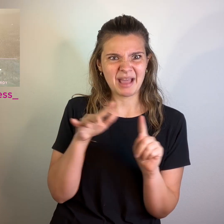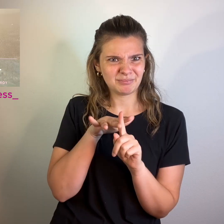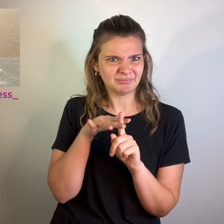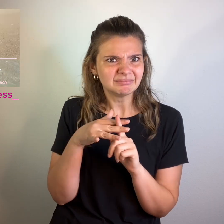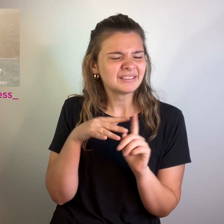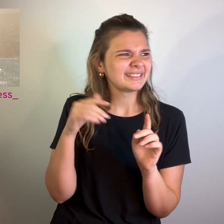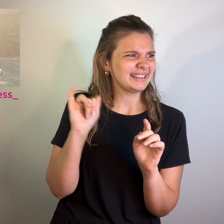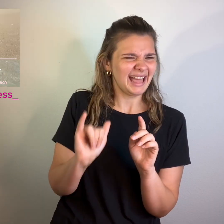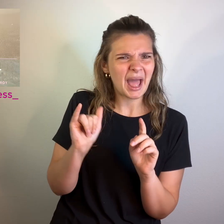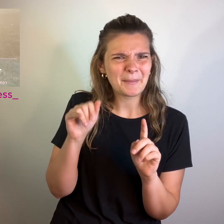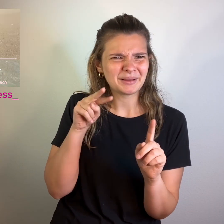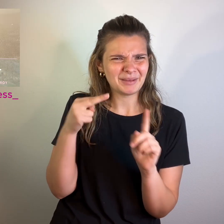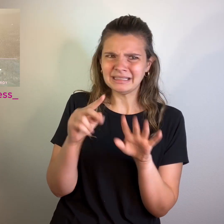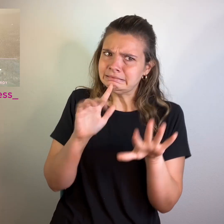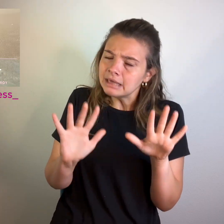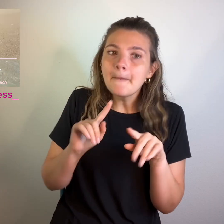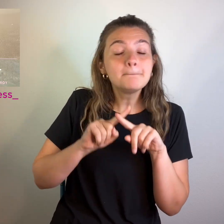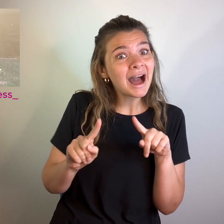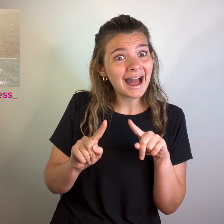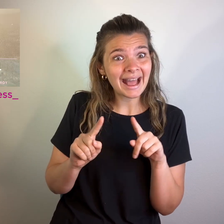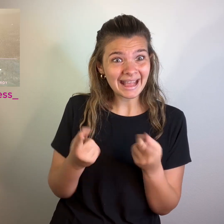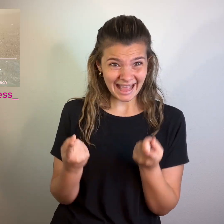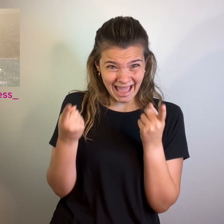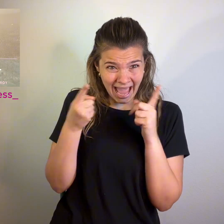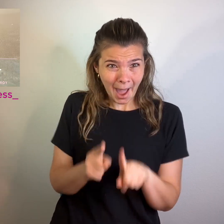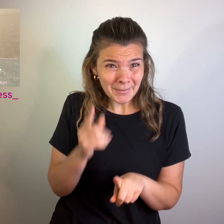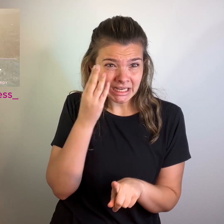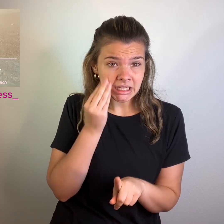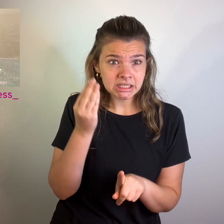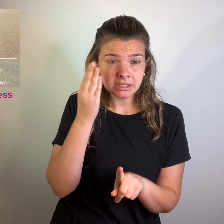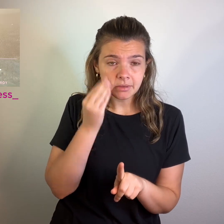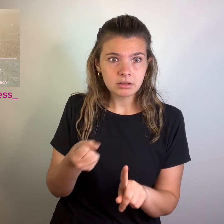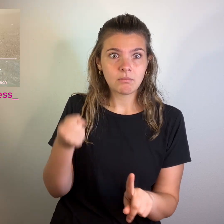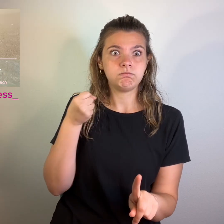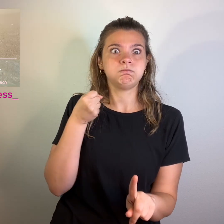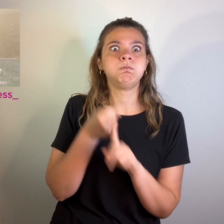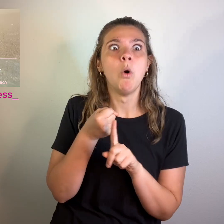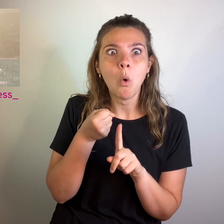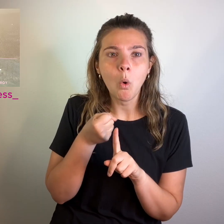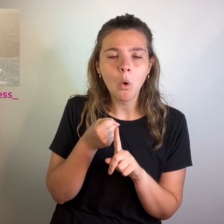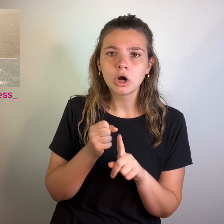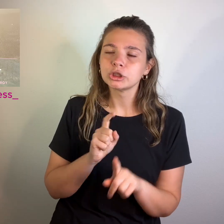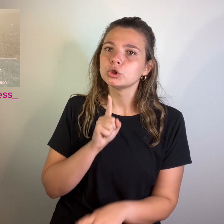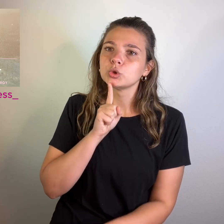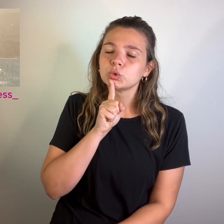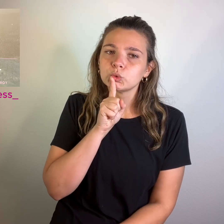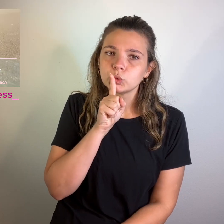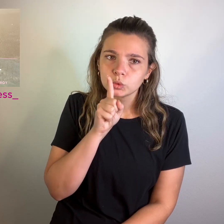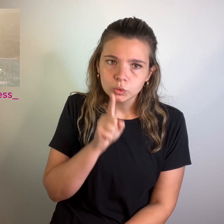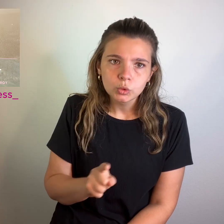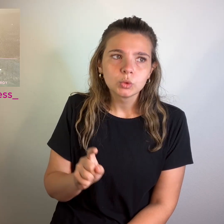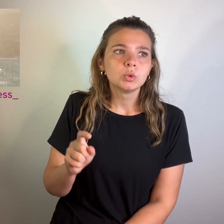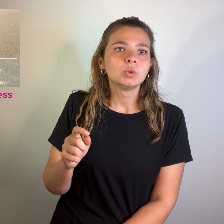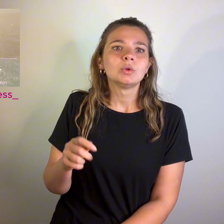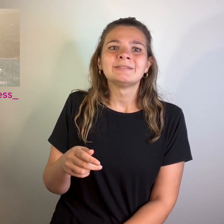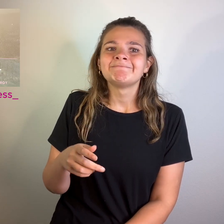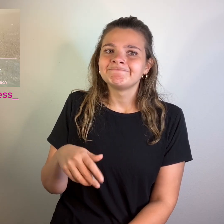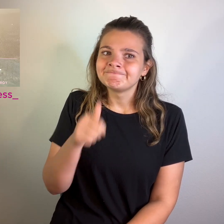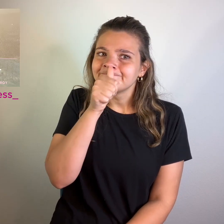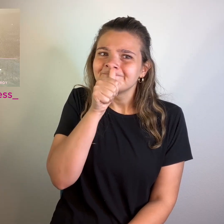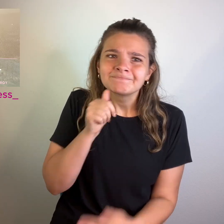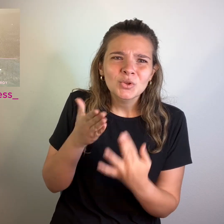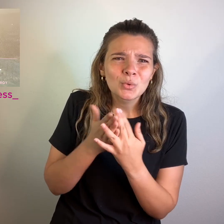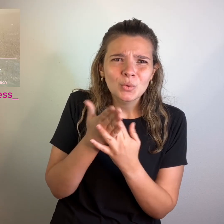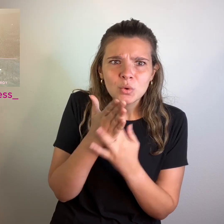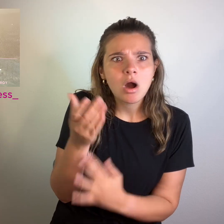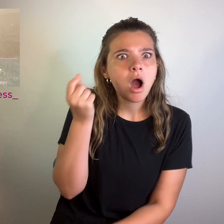when you have something like that experience or you've gone through true hardship, you get it and you don't take